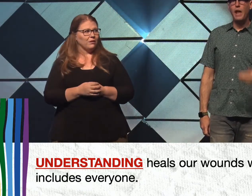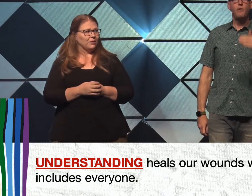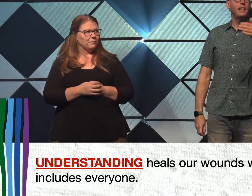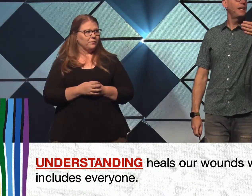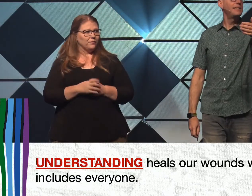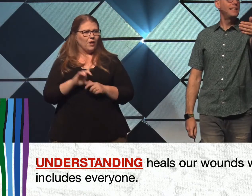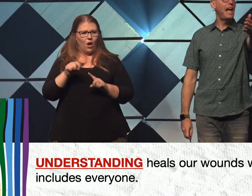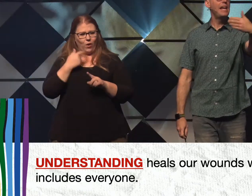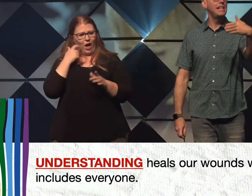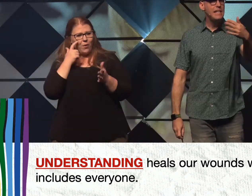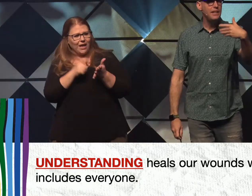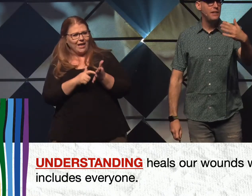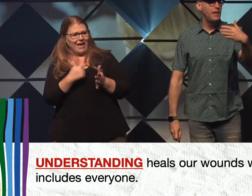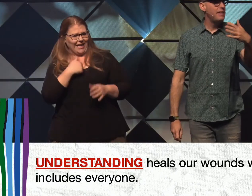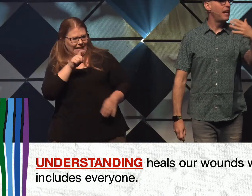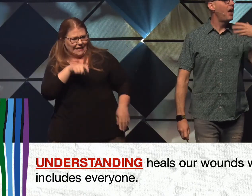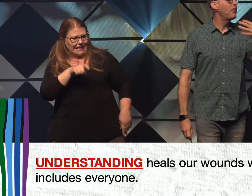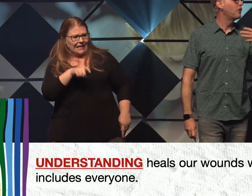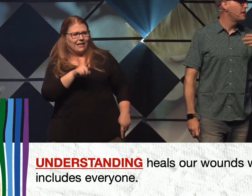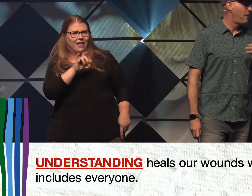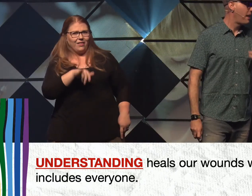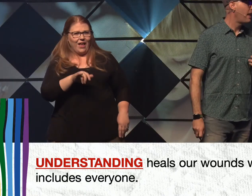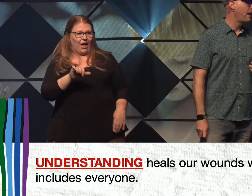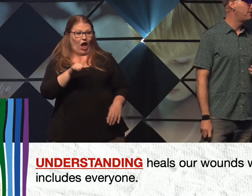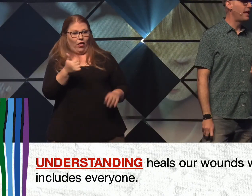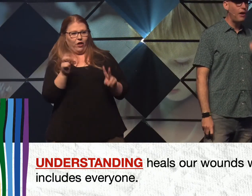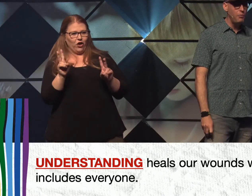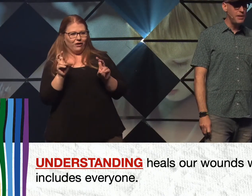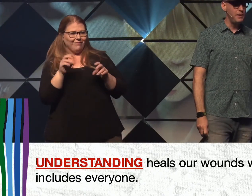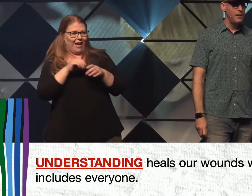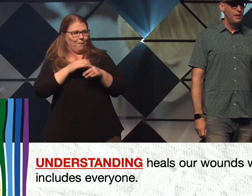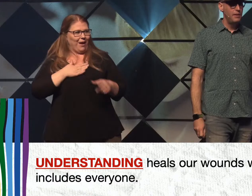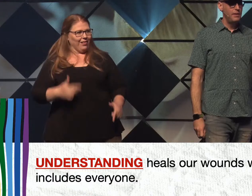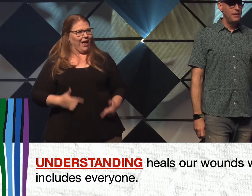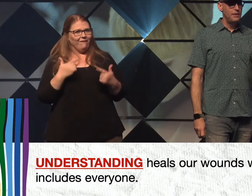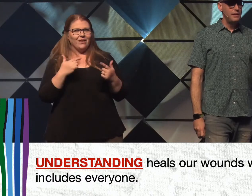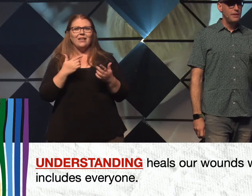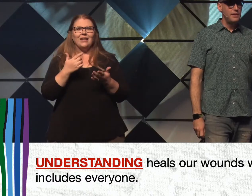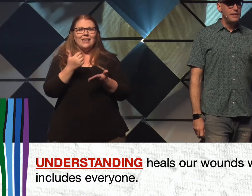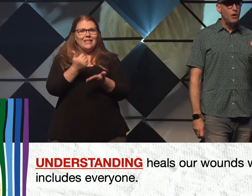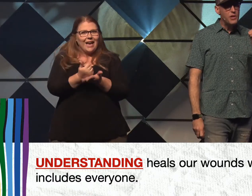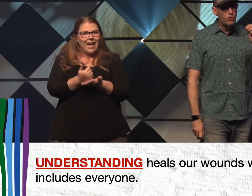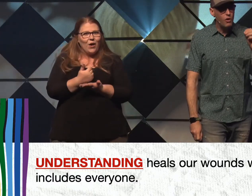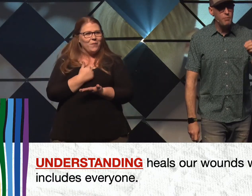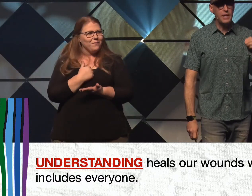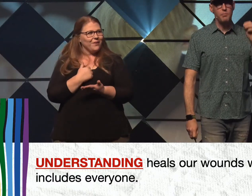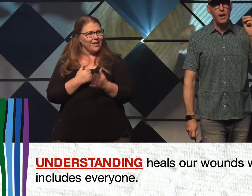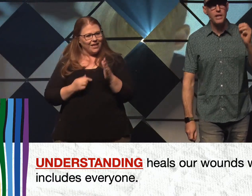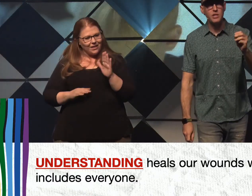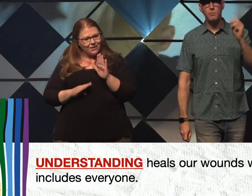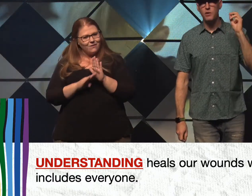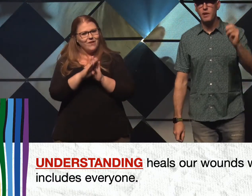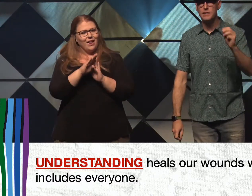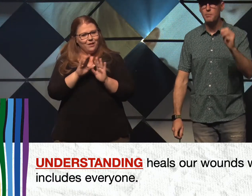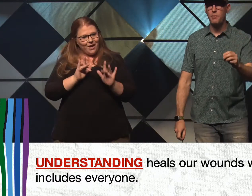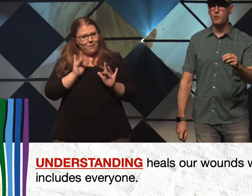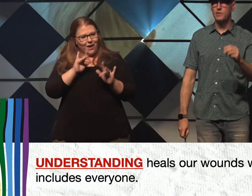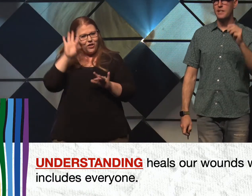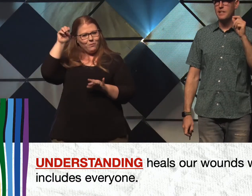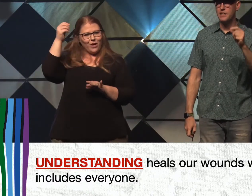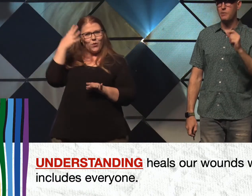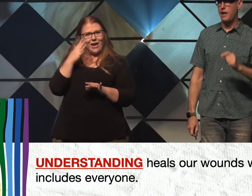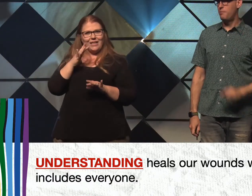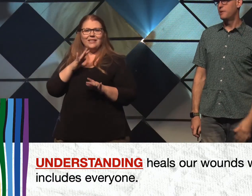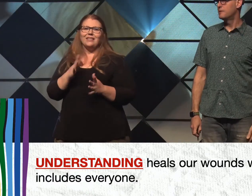everyone. When I recognize that I need that other in my life to help me grow in my compassion and my grace and my